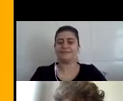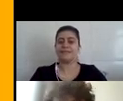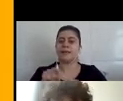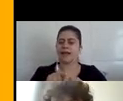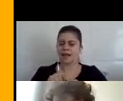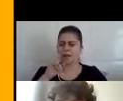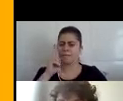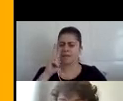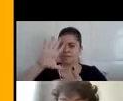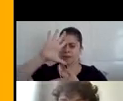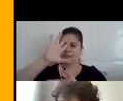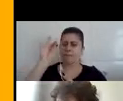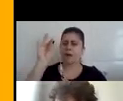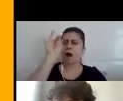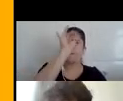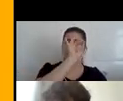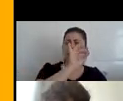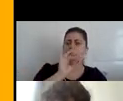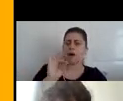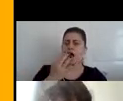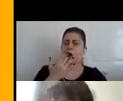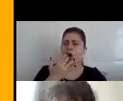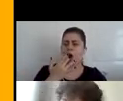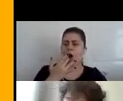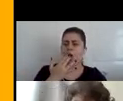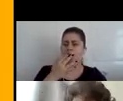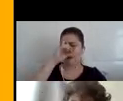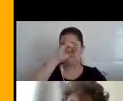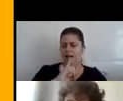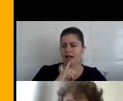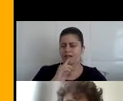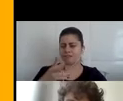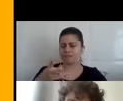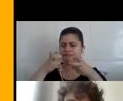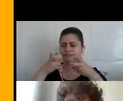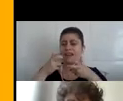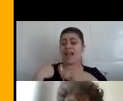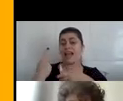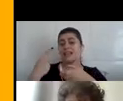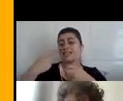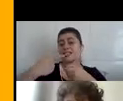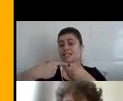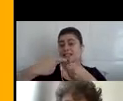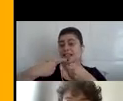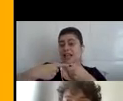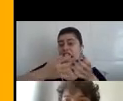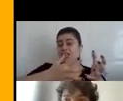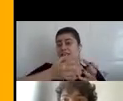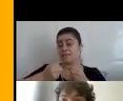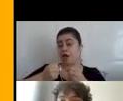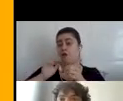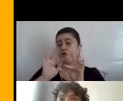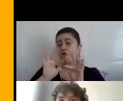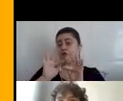the yellow one are the cities that hosted a regional forum. While the red one are cities